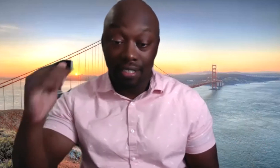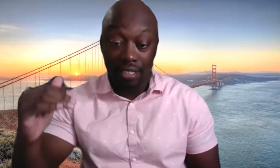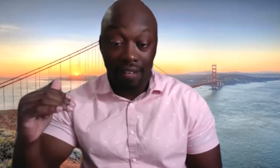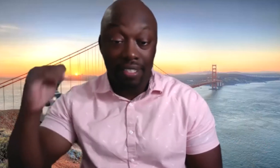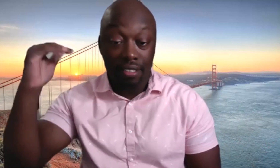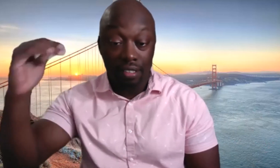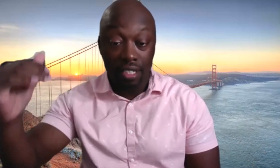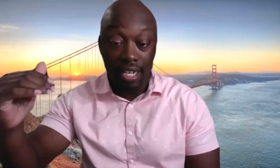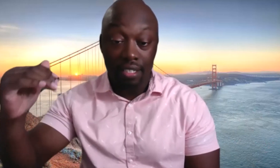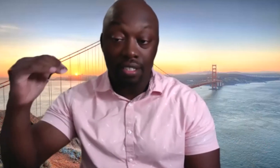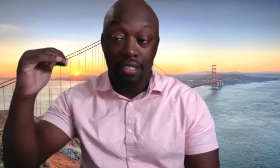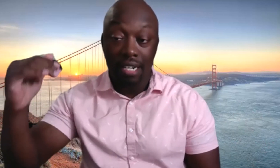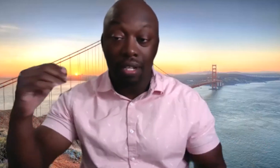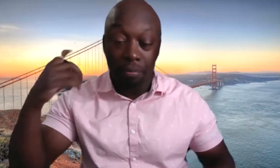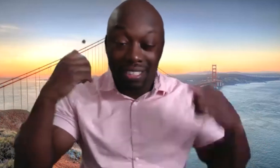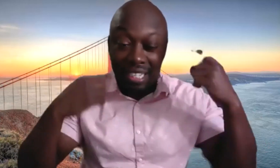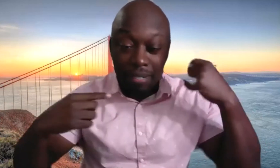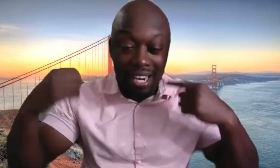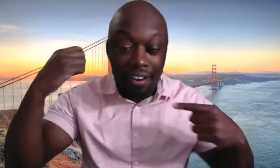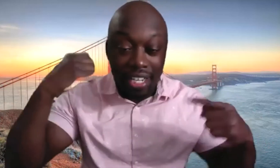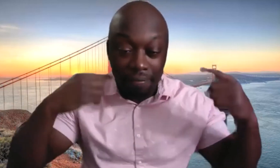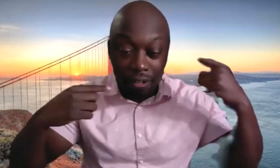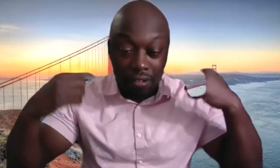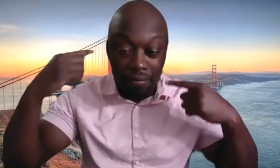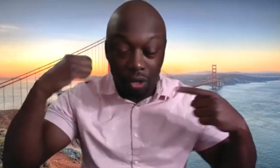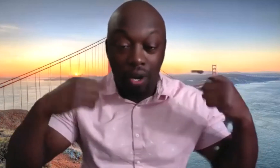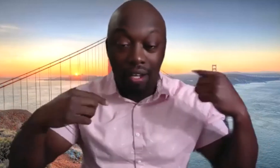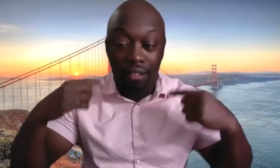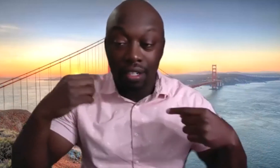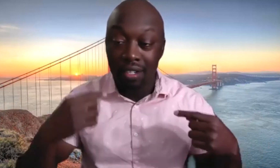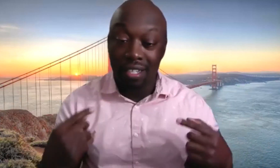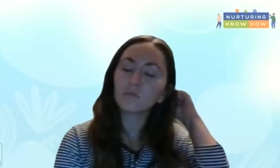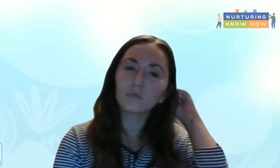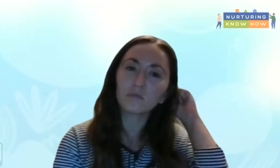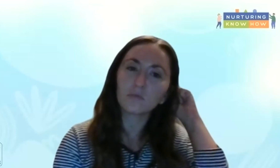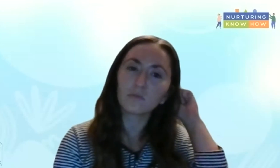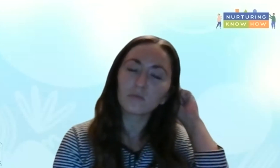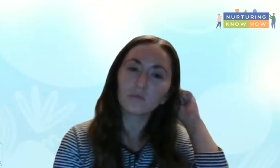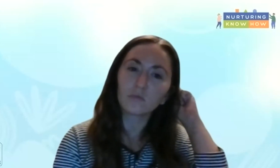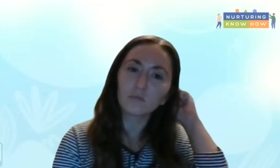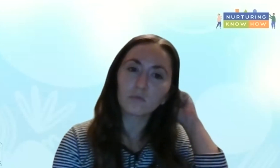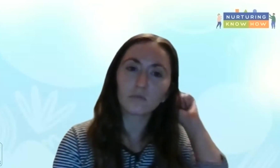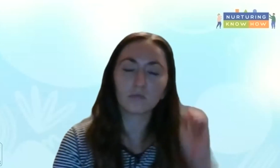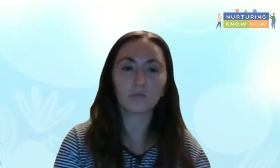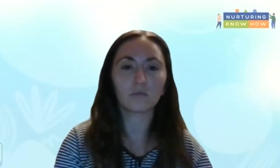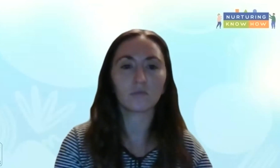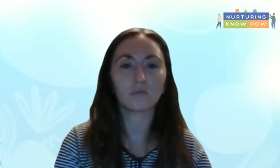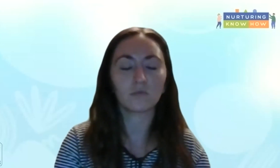around the 7, 10 month, because they've been hearing it for a while. 3 months,